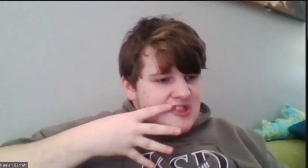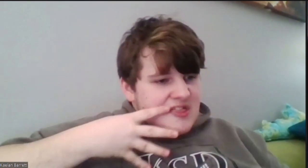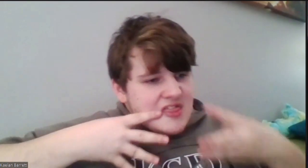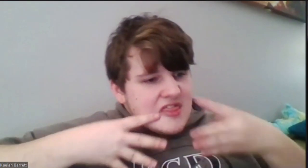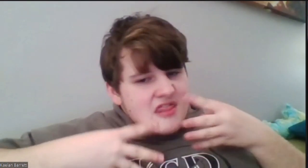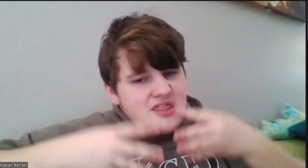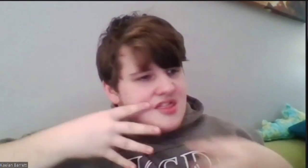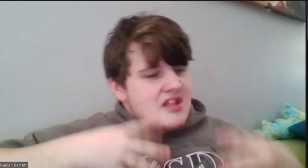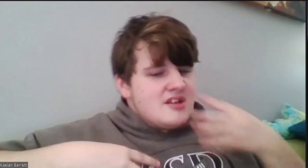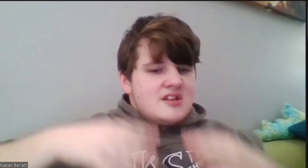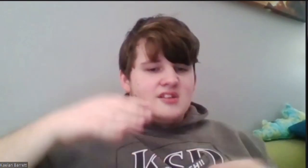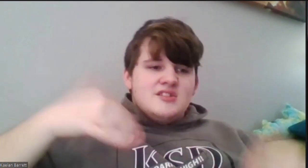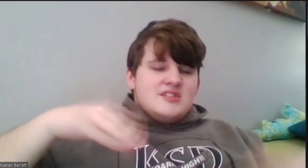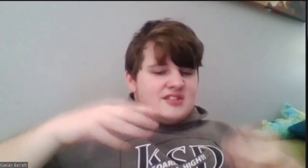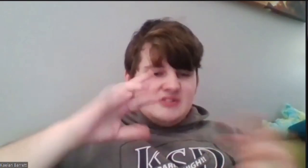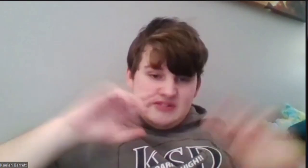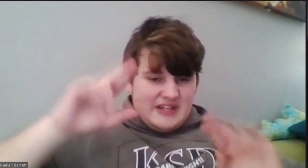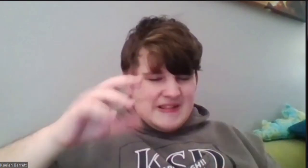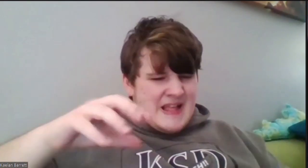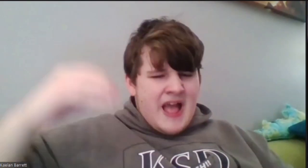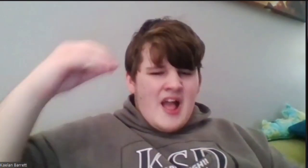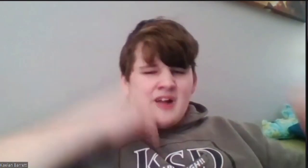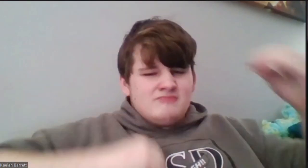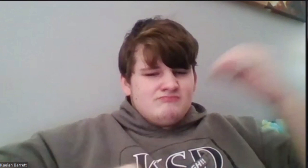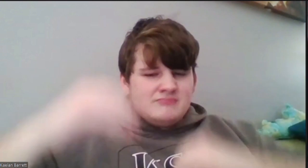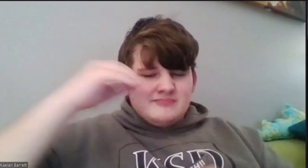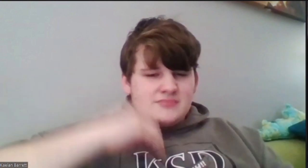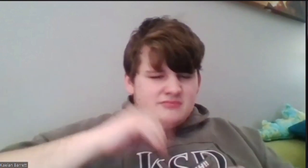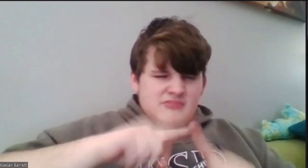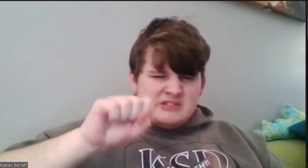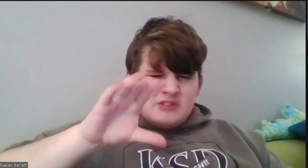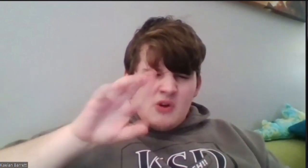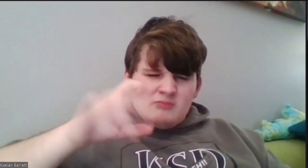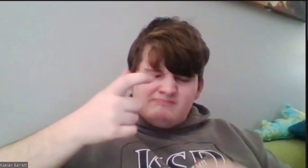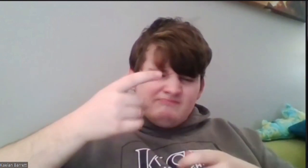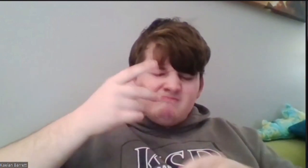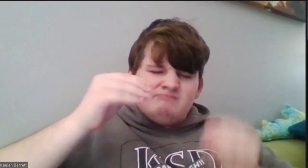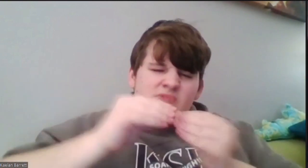Steaming hot turkey. Everybody's mouths are watering. And they're ready to eat. And they have their Christmas